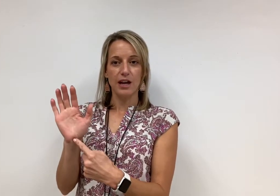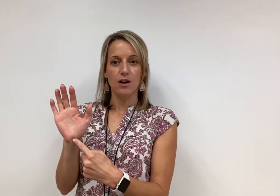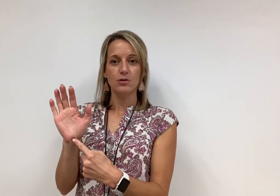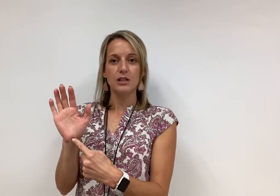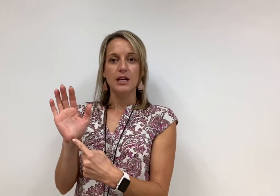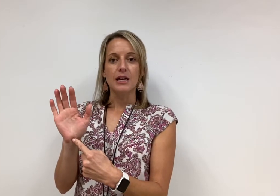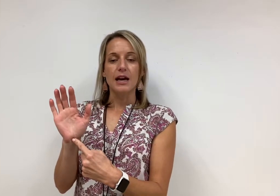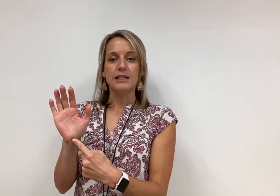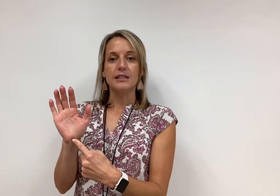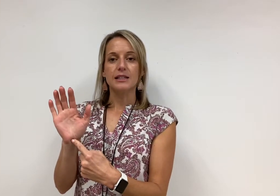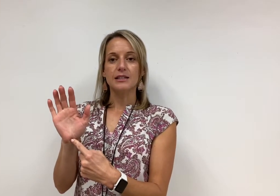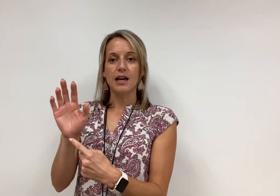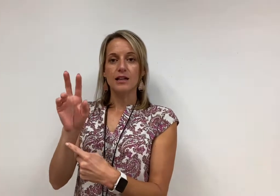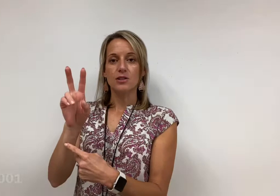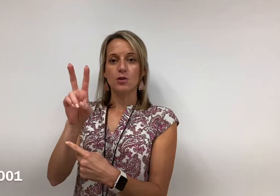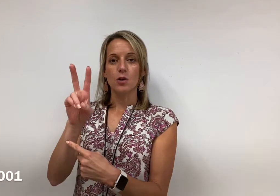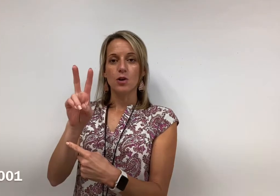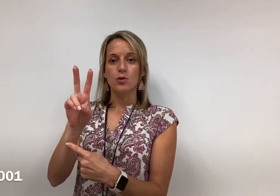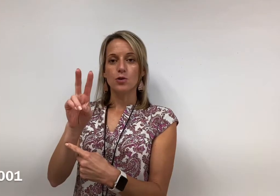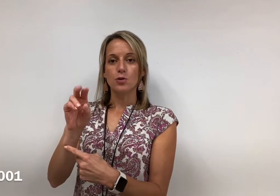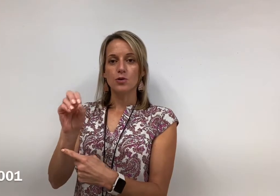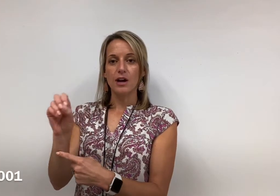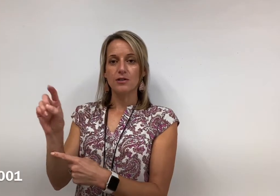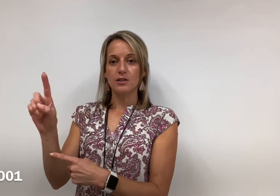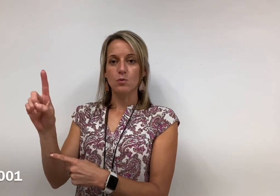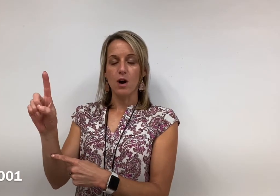out, and it's going to slide. So 2001,